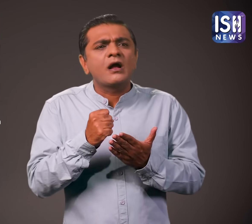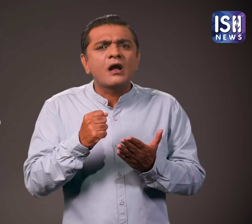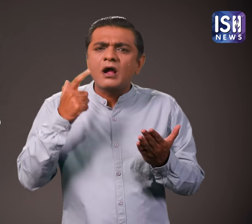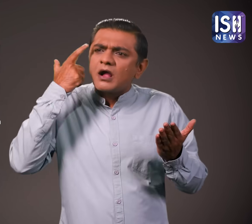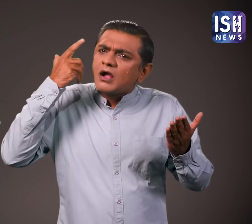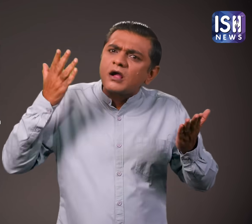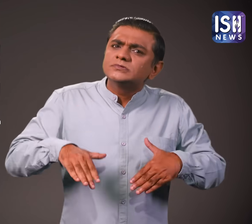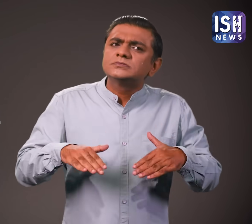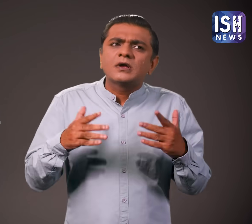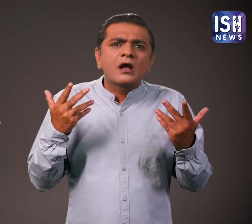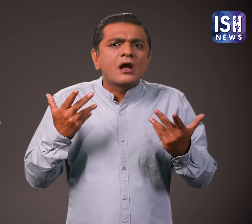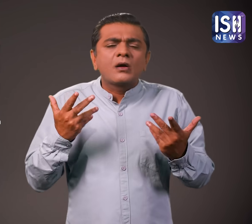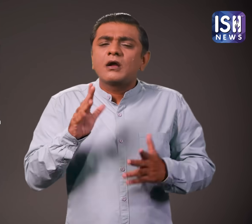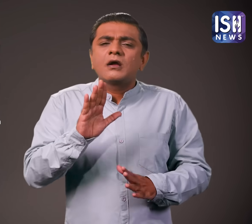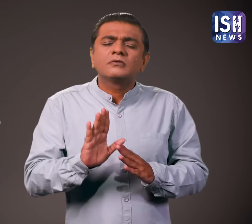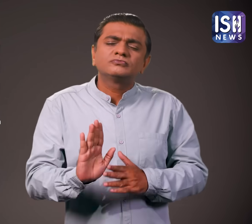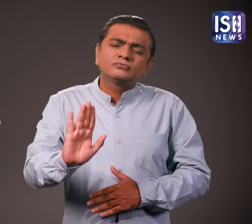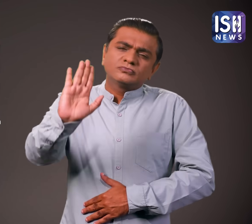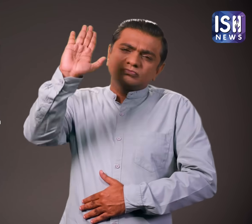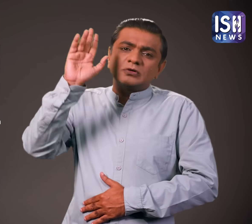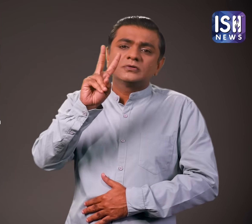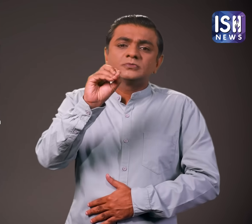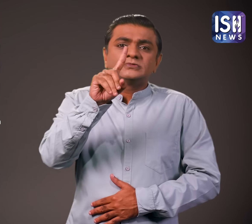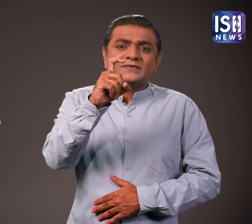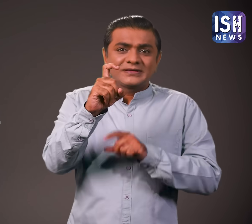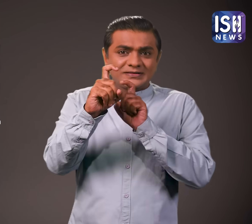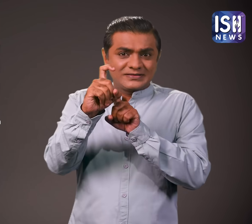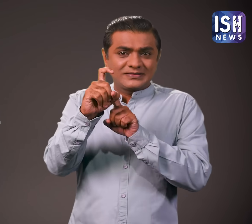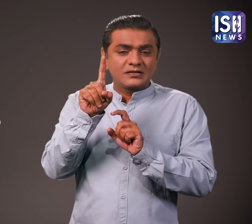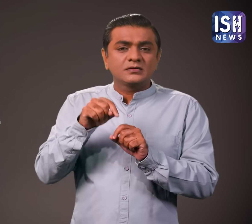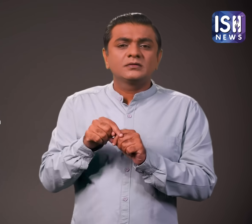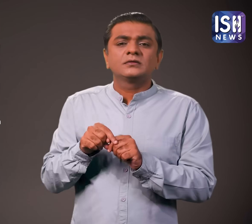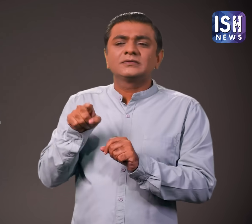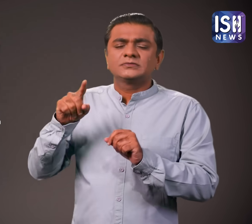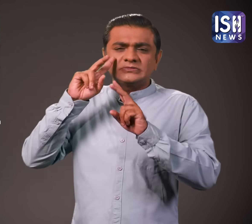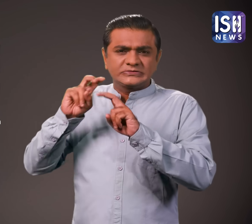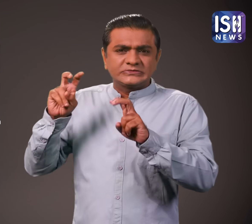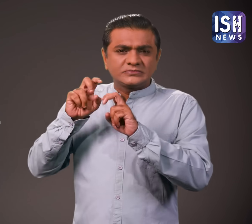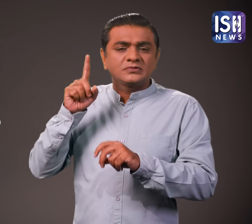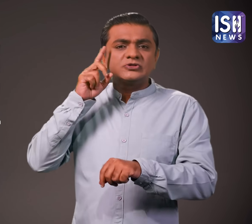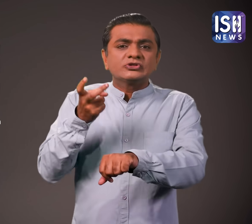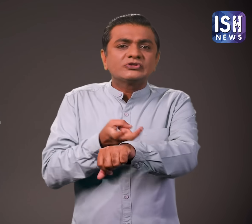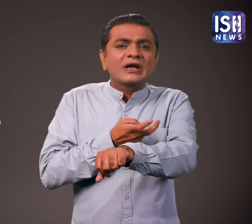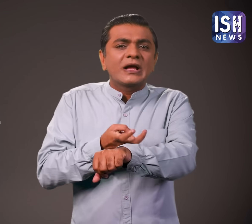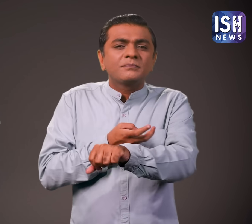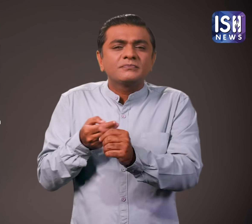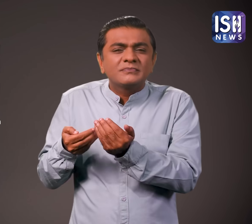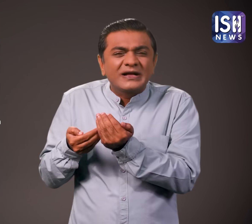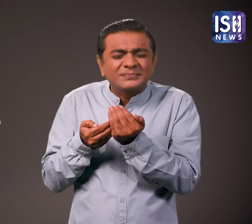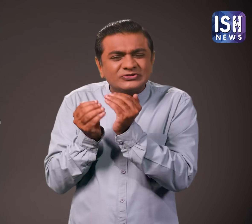How did they get this idea? In 2017, researchers implanted a lamb fetus into the robot, which later